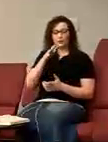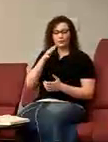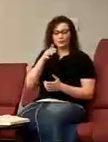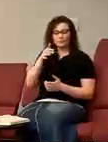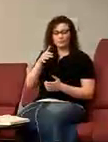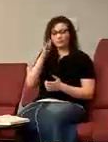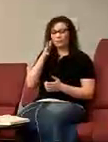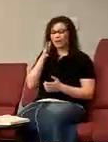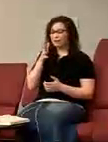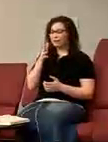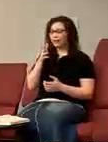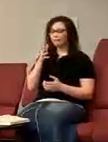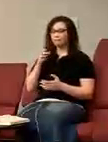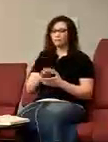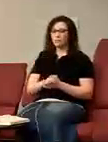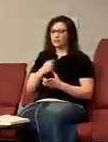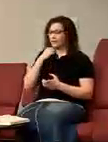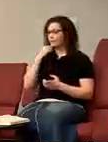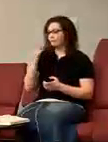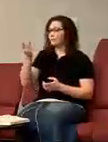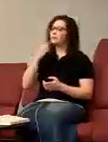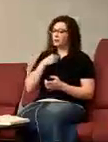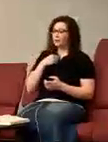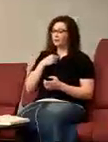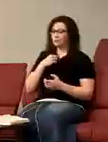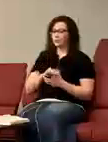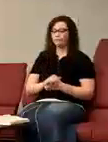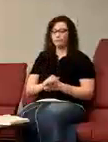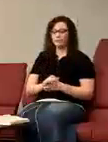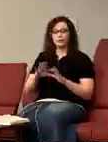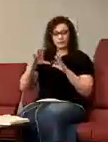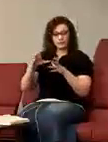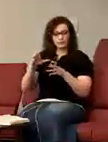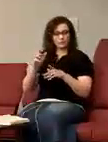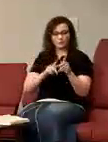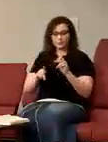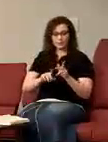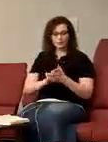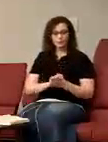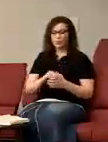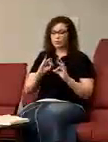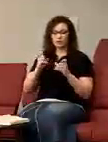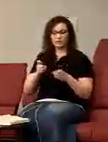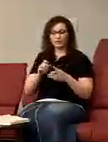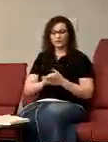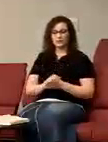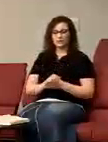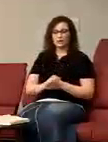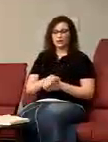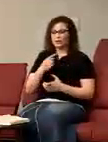mechanics ever. They can fix it. I took it in there. They said, yeah, we'll fix it. Went to pick it up and they said, you know, we don't know what's the matter with this